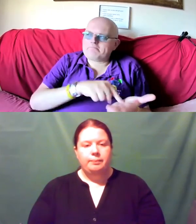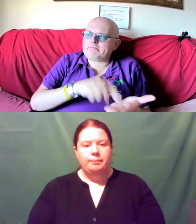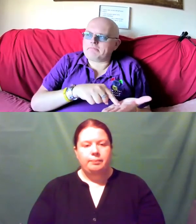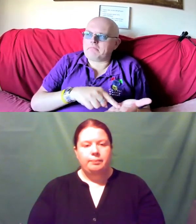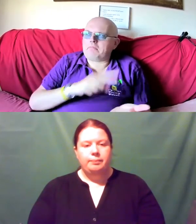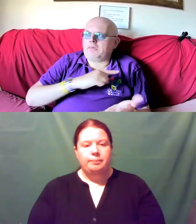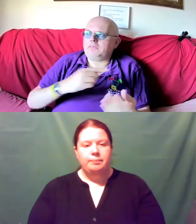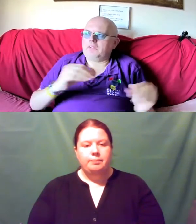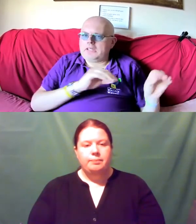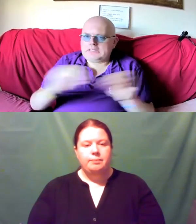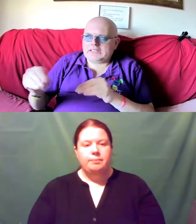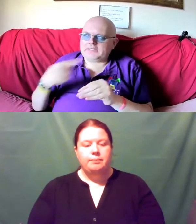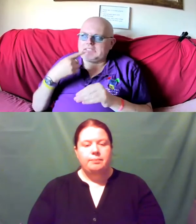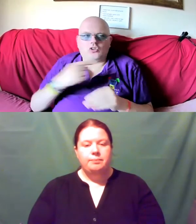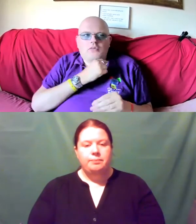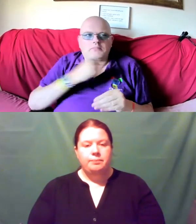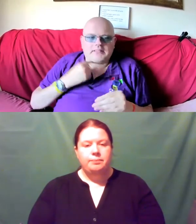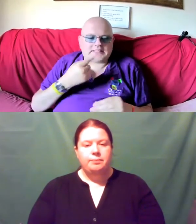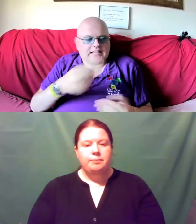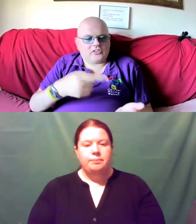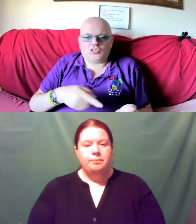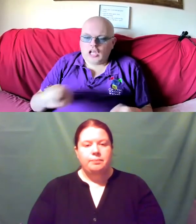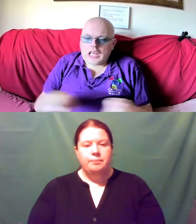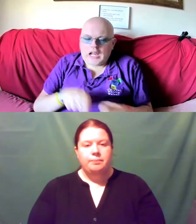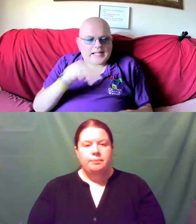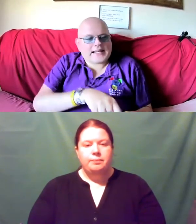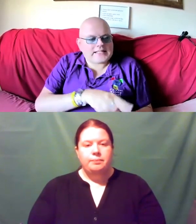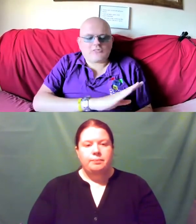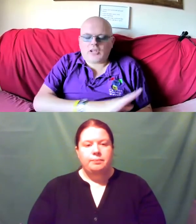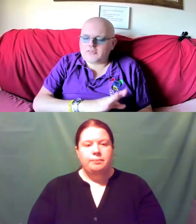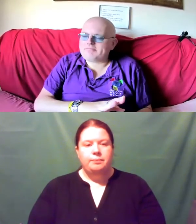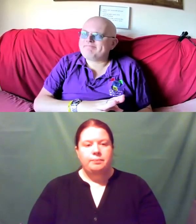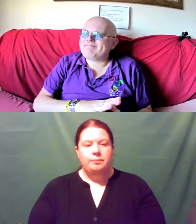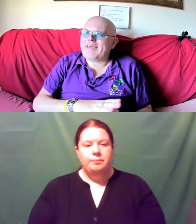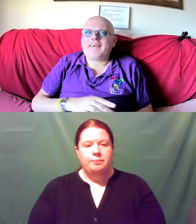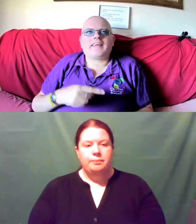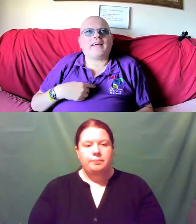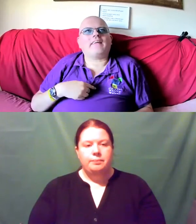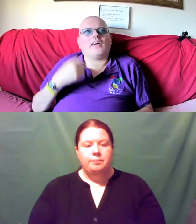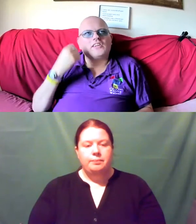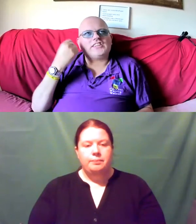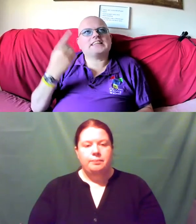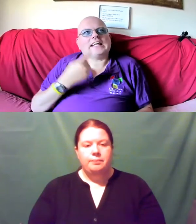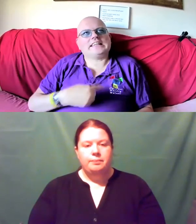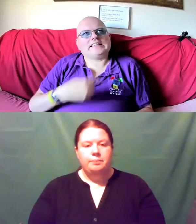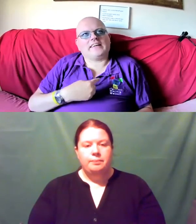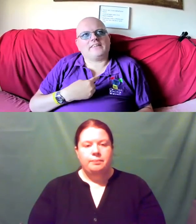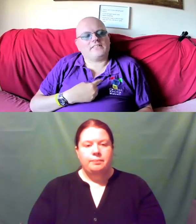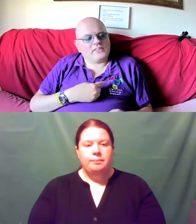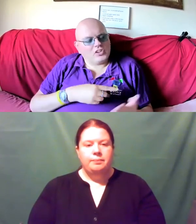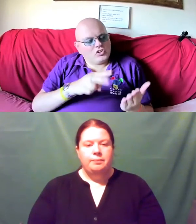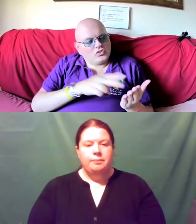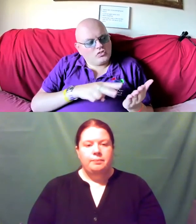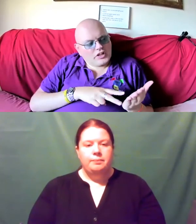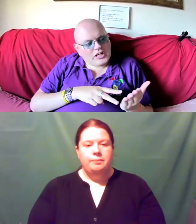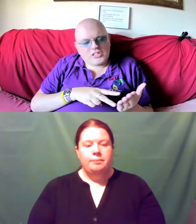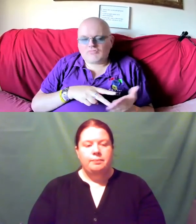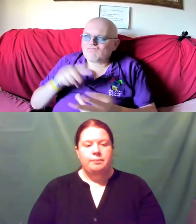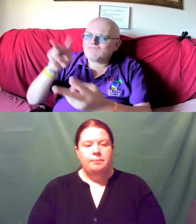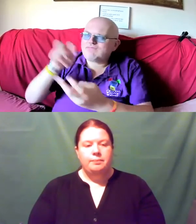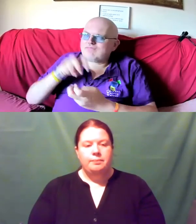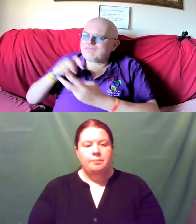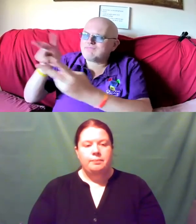or a priest or whoever. You actually develop an informed conscience. You read, you listen, you learn, you pray,